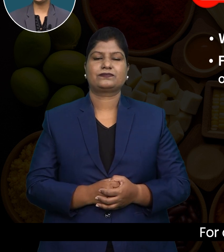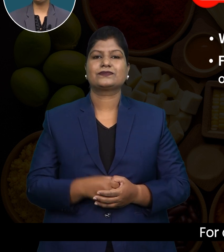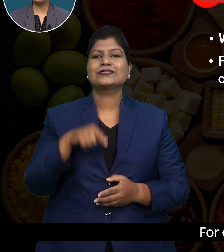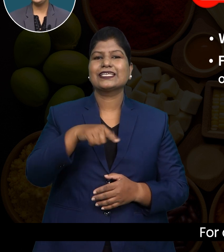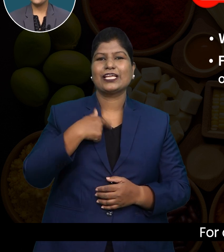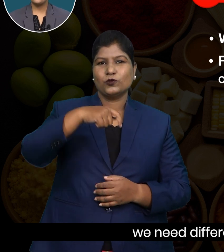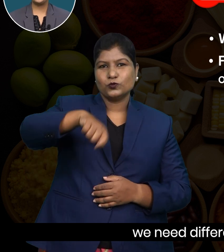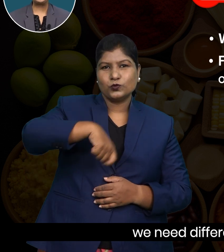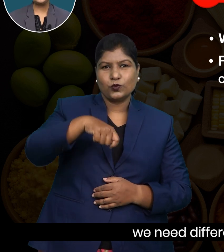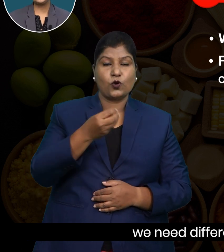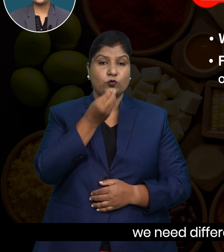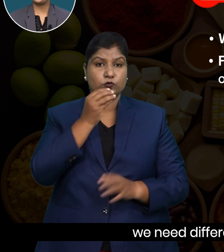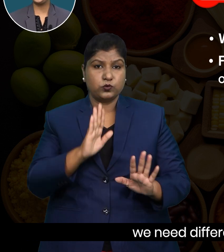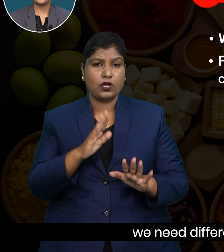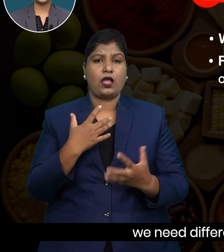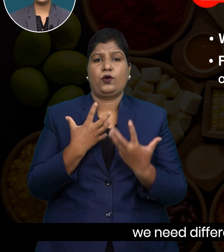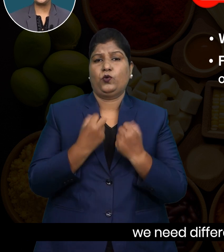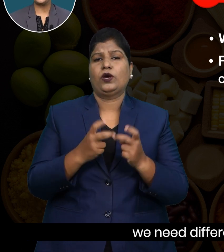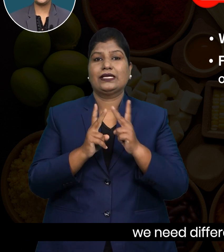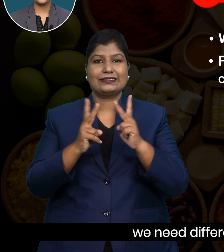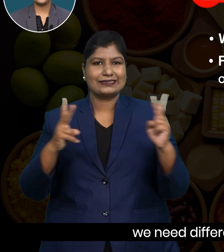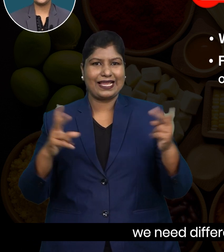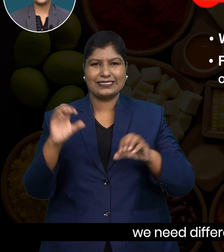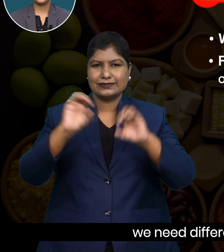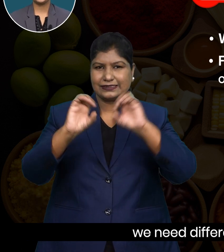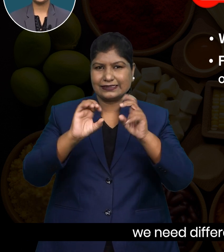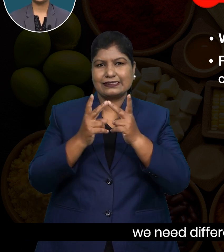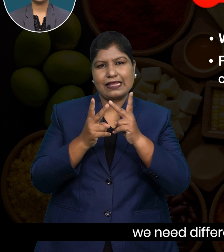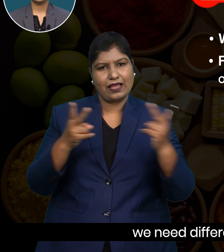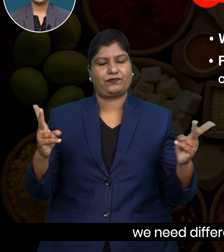For cooking food, we need different types of ingredients.